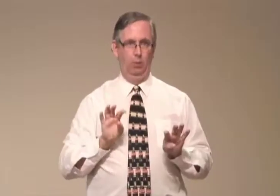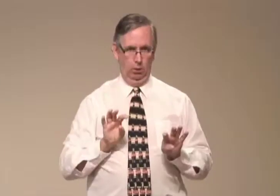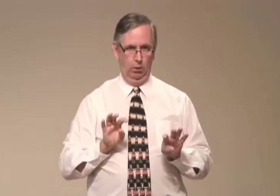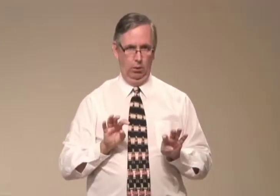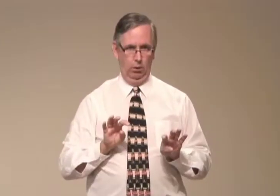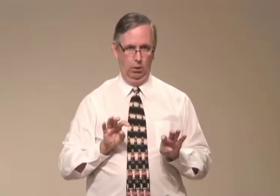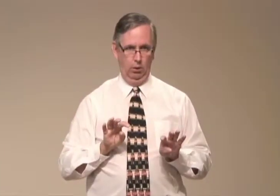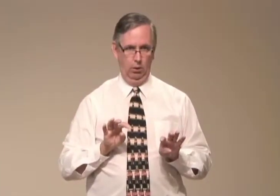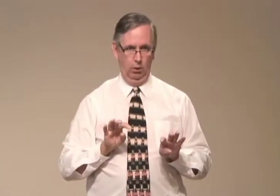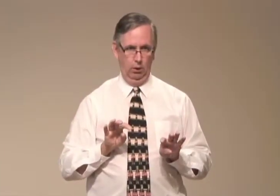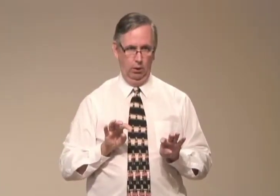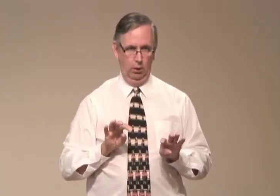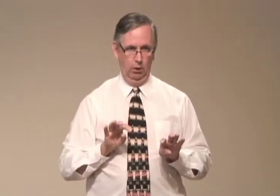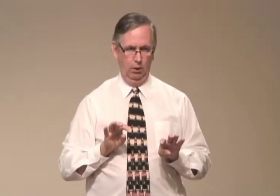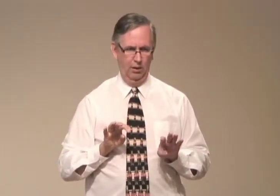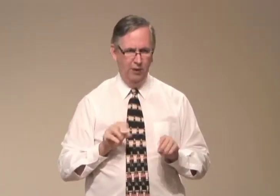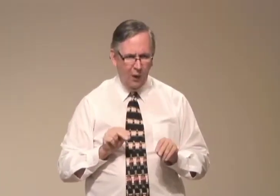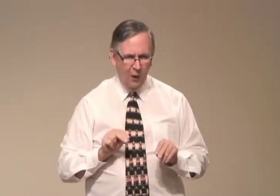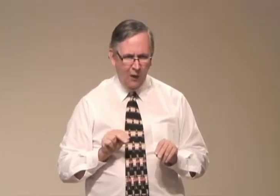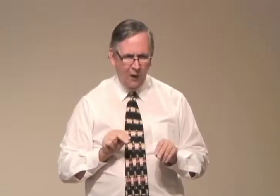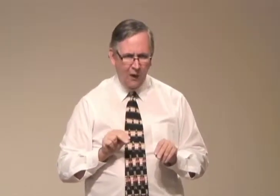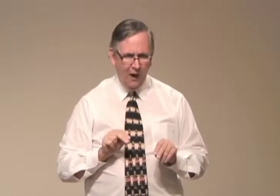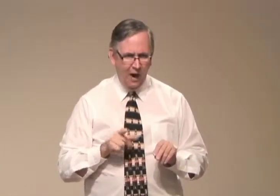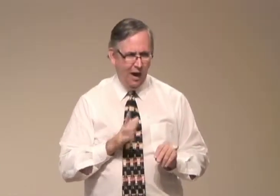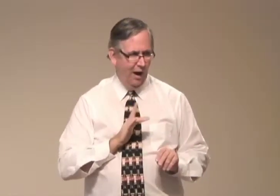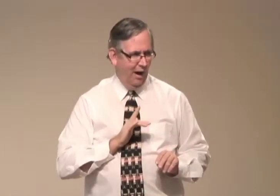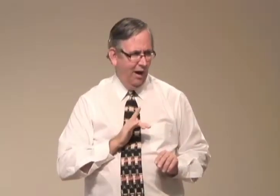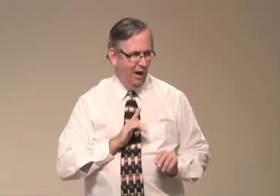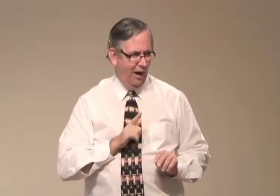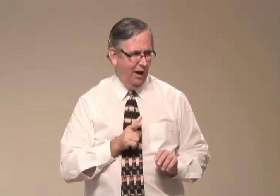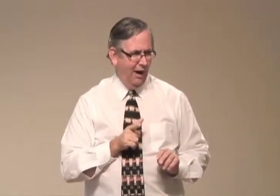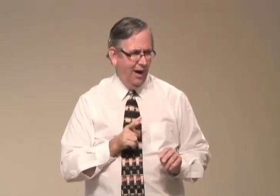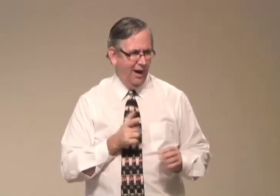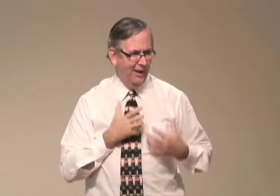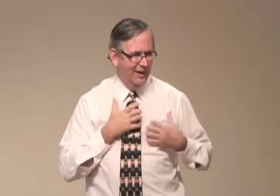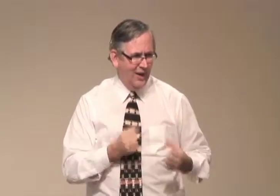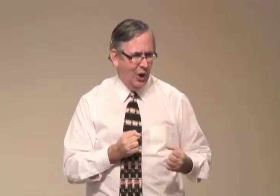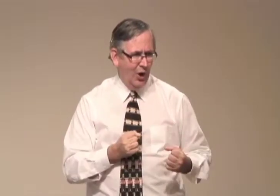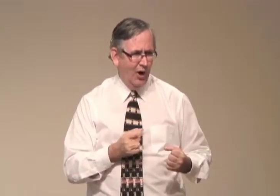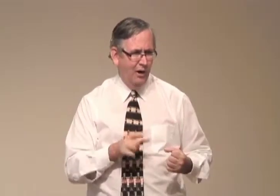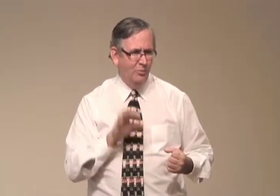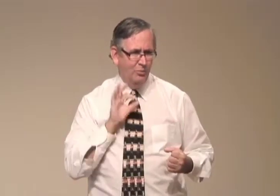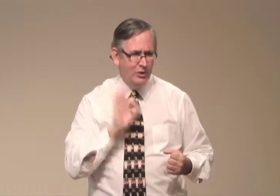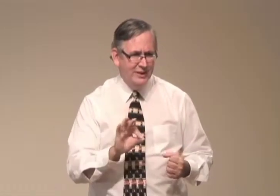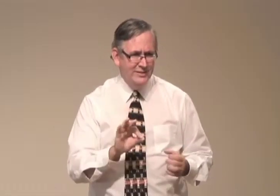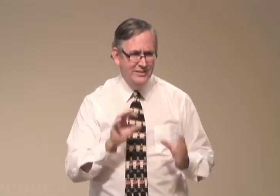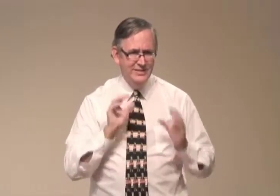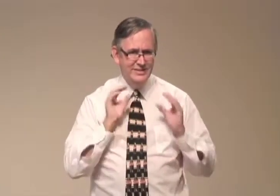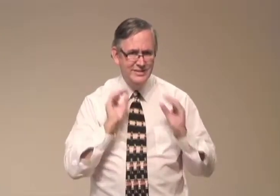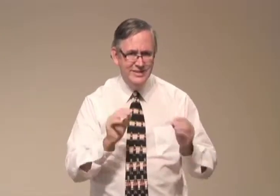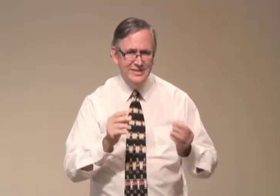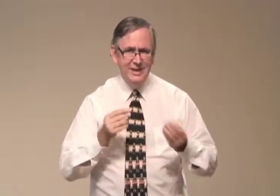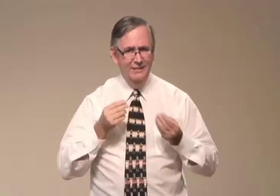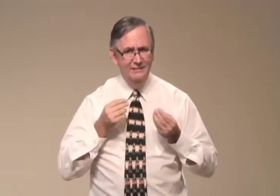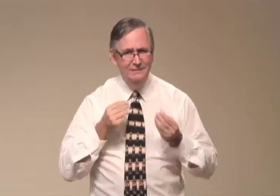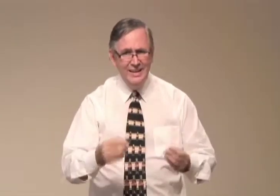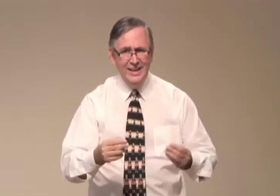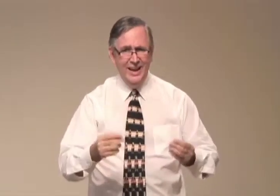die on the cross. They didn't know what to say. They didn't want that to happen. Jesus was healing people and